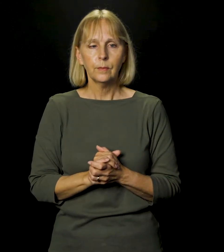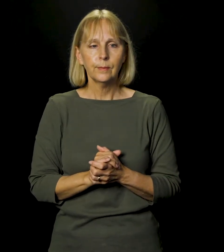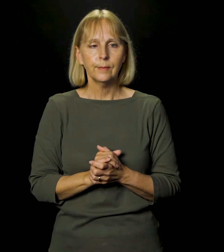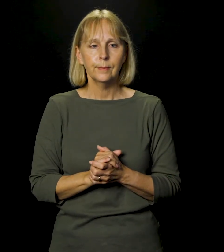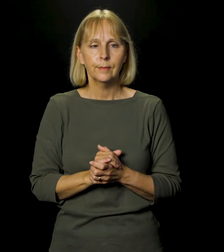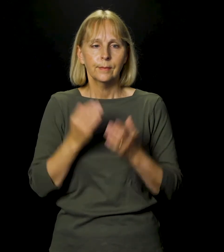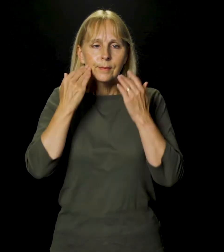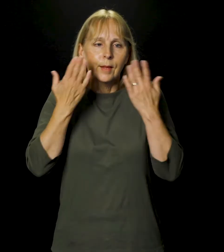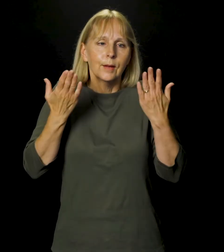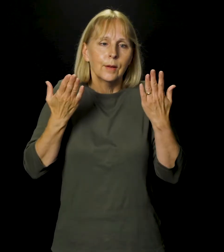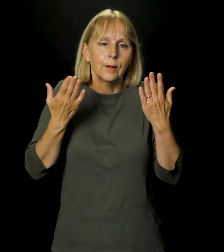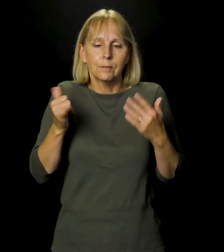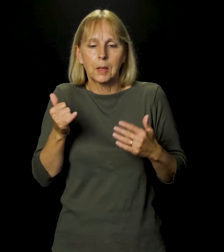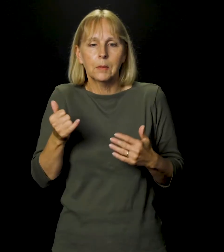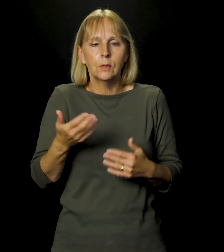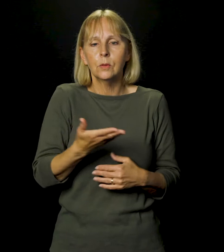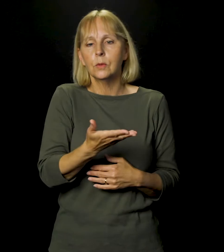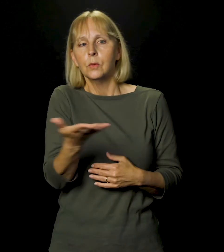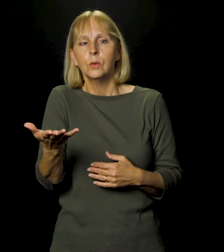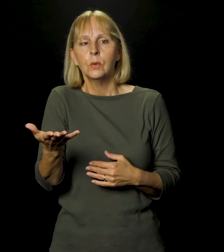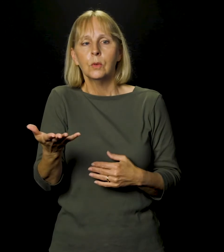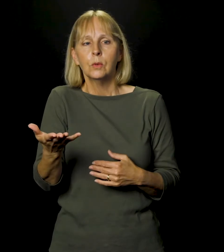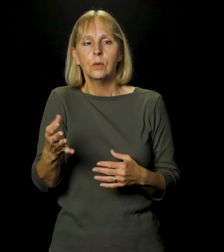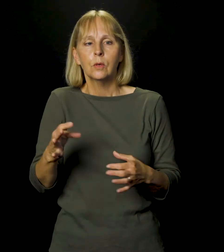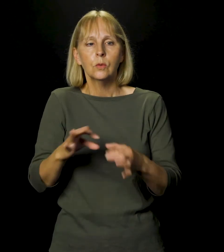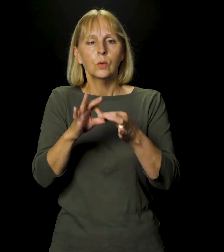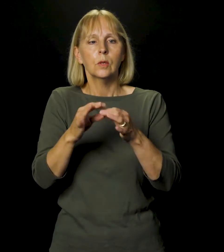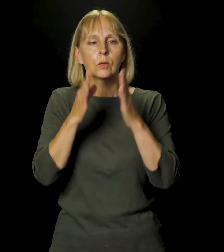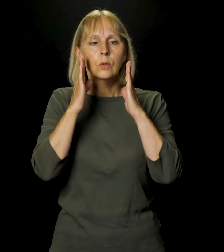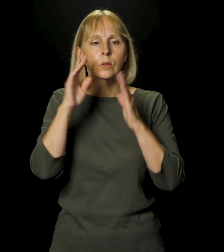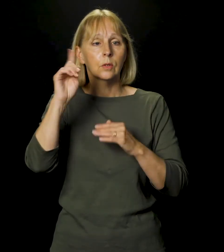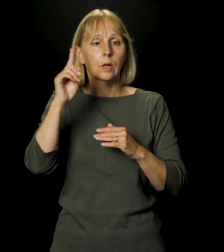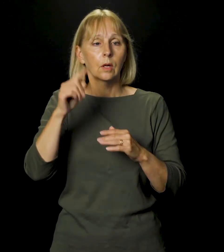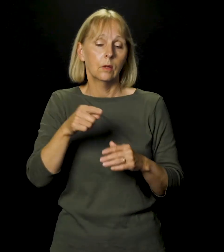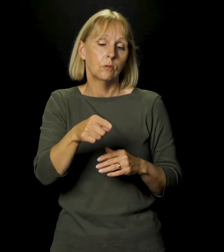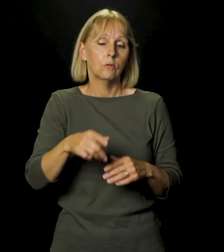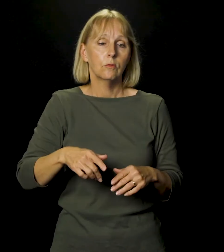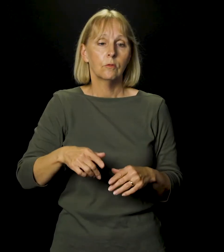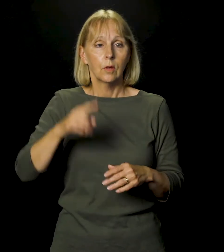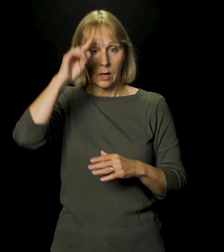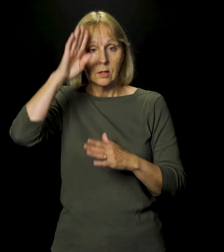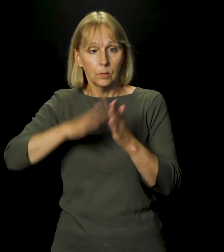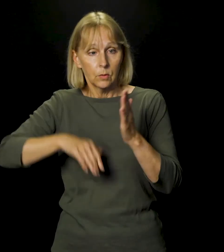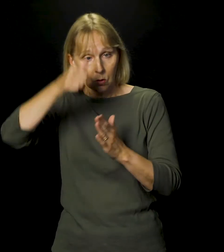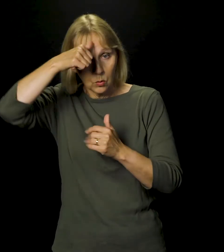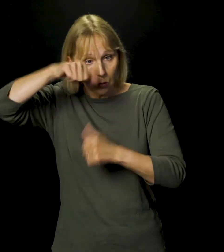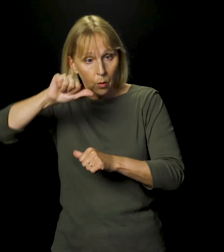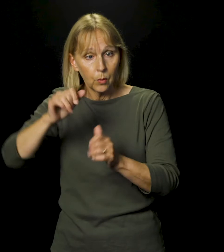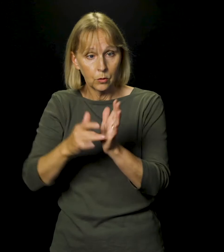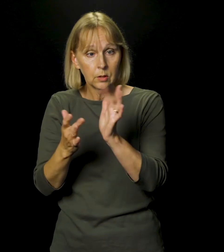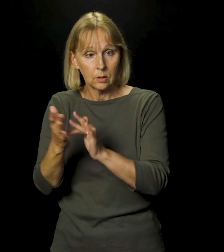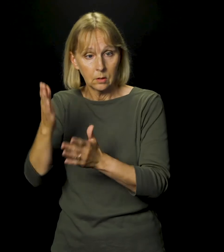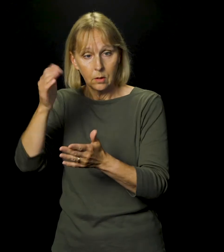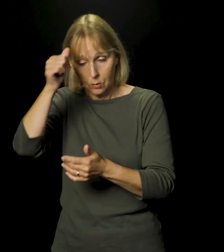I don't know, there's a bunch of you today that are joining in church that you've experienced this, the truth of who Jesus is. Like, you know